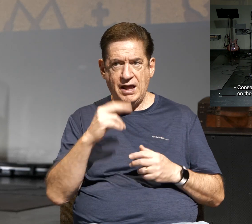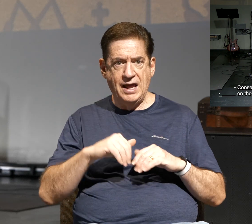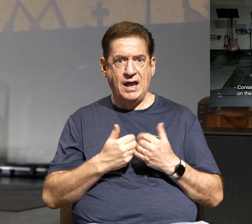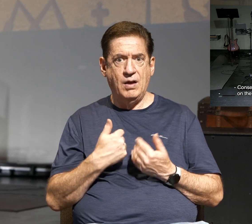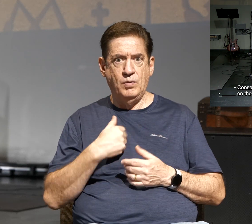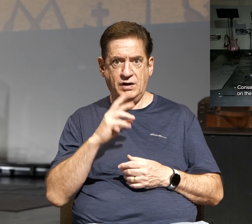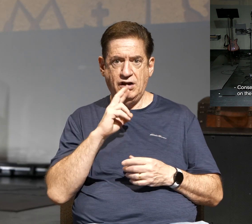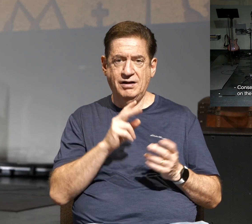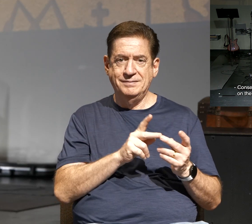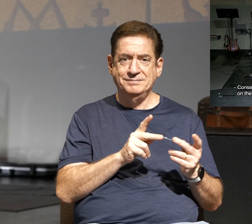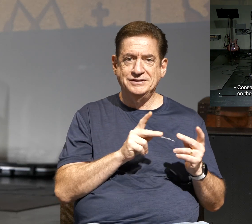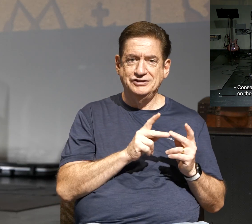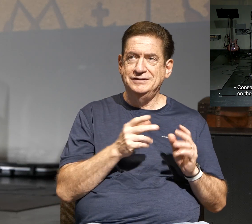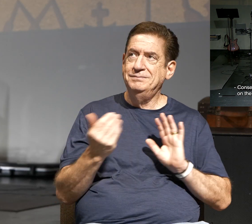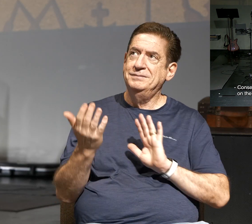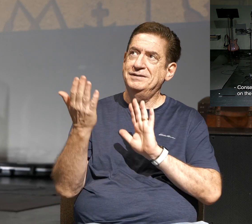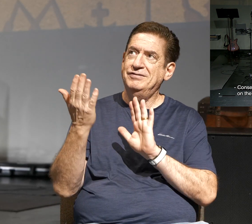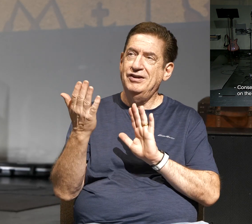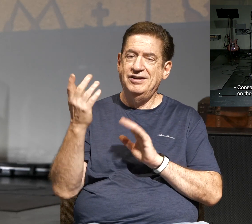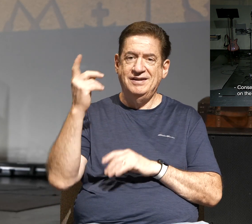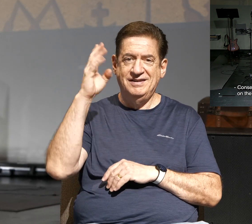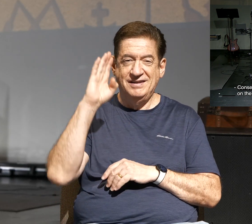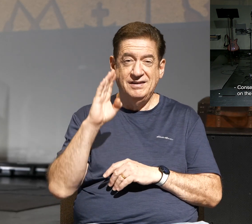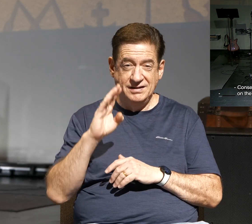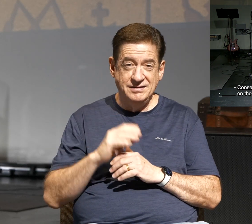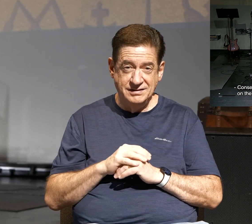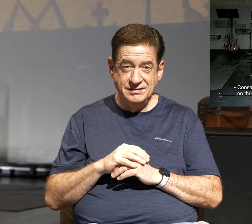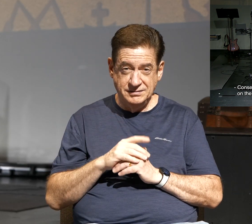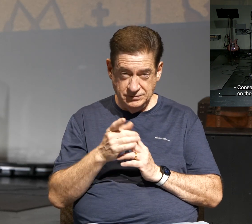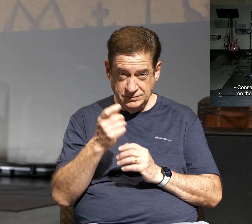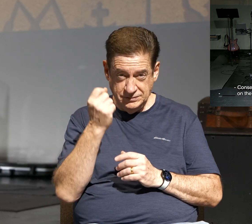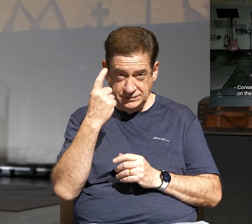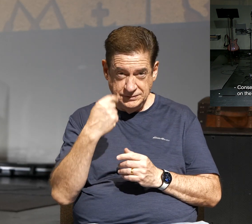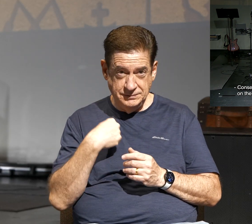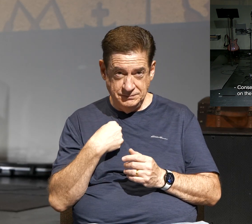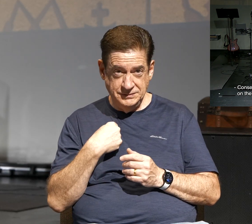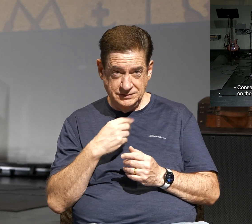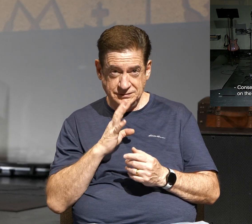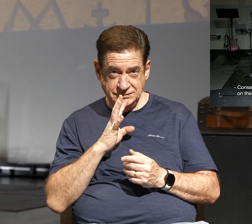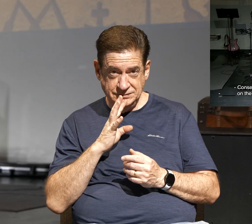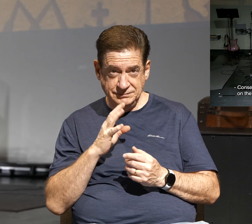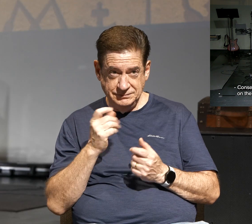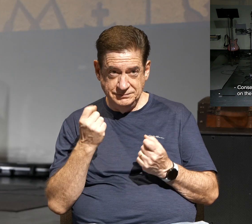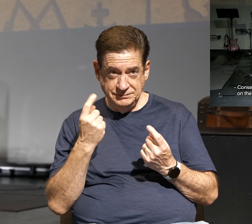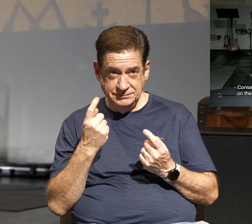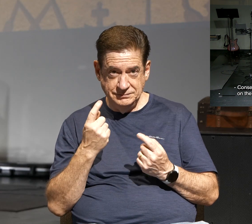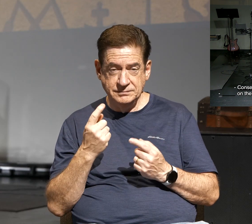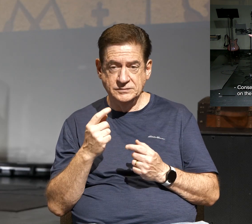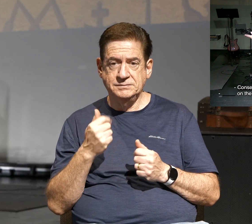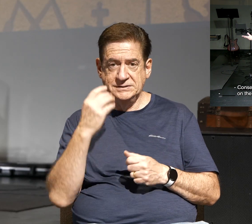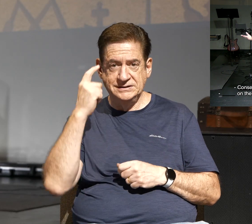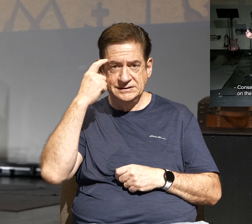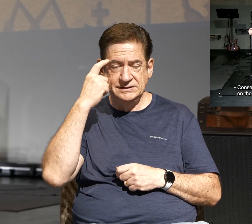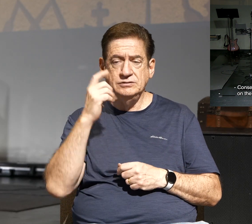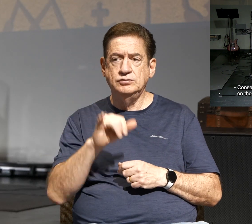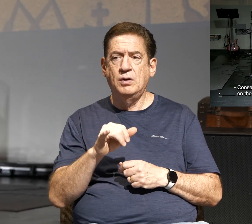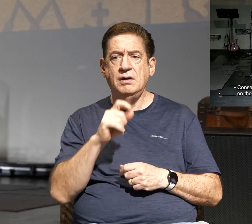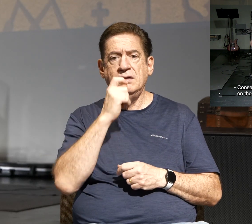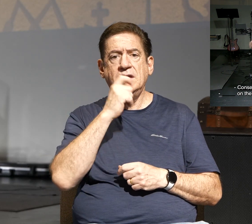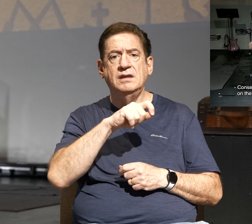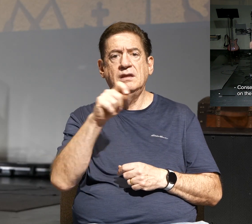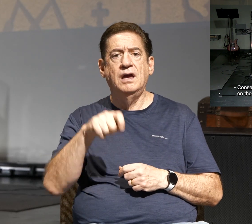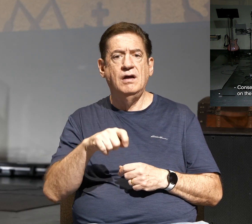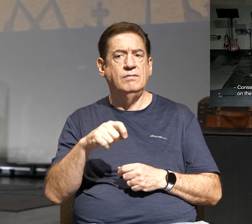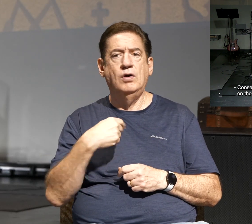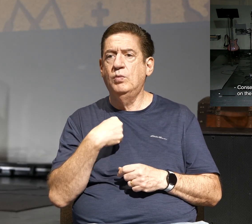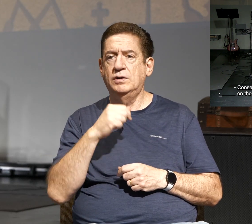are positionally before God. You guys tracking with me? Does that make sense? And so therefore,